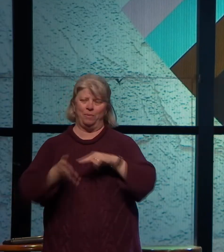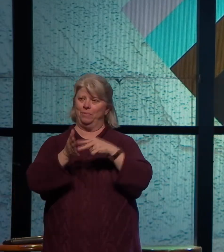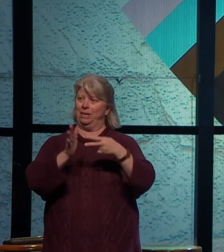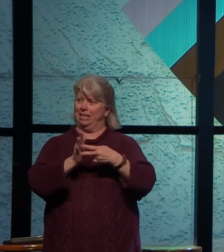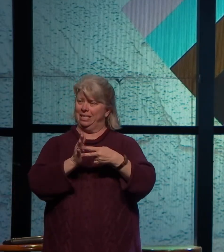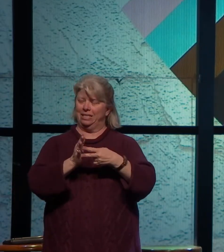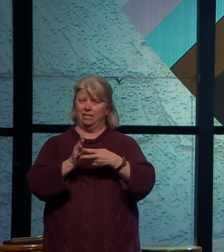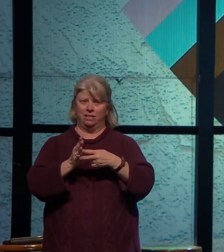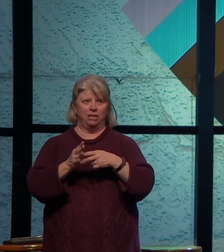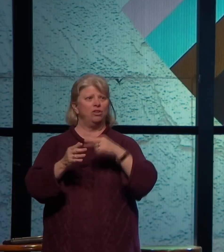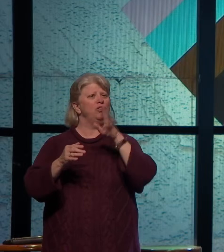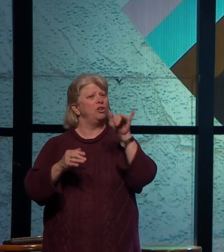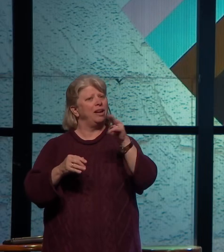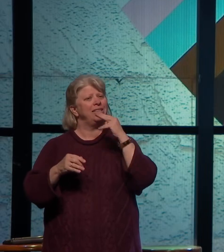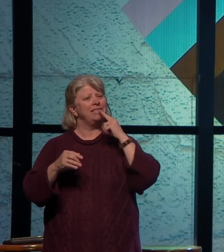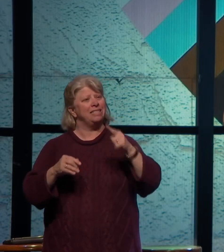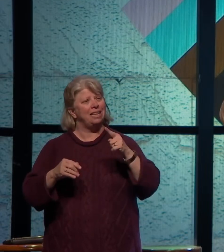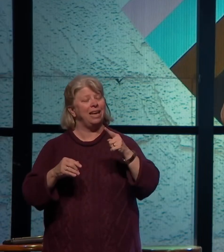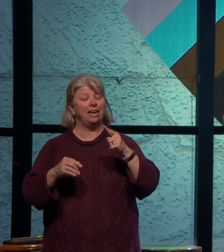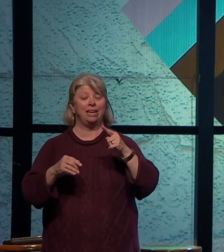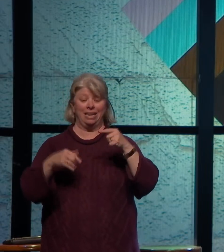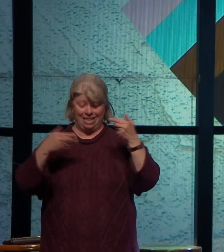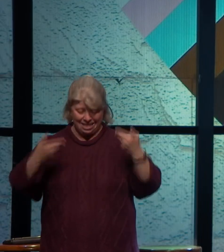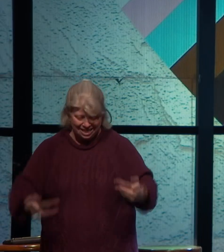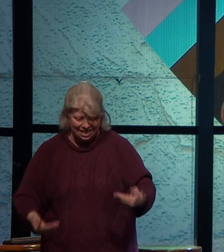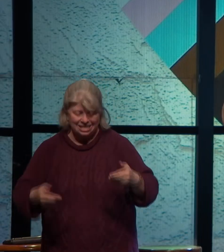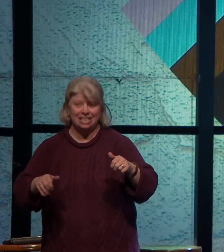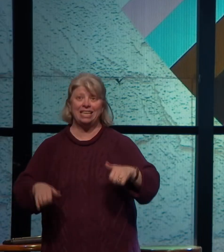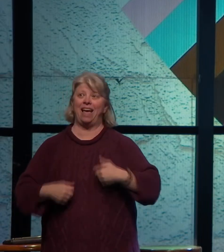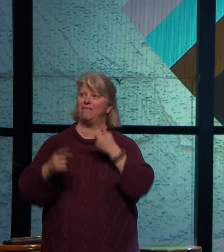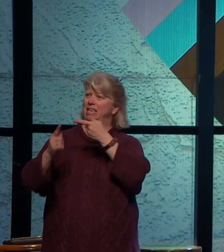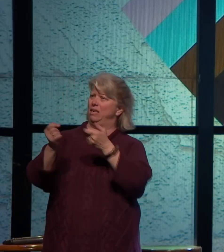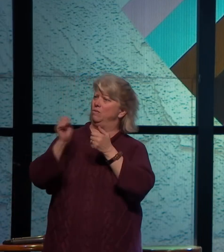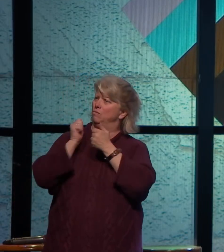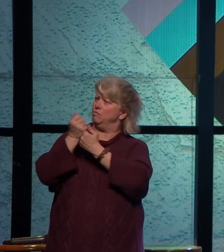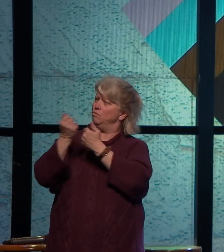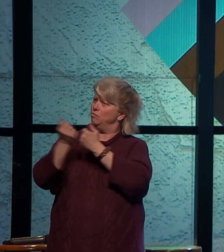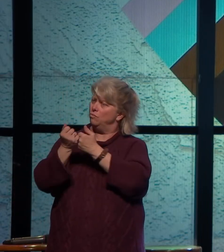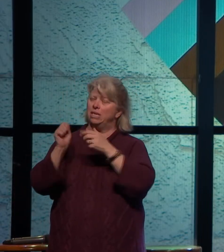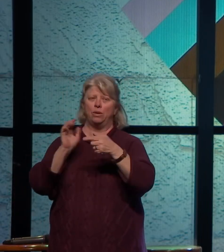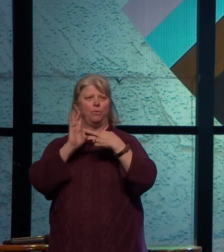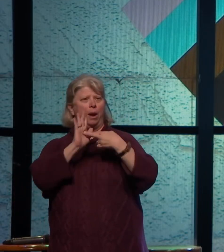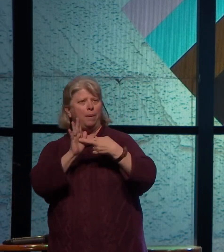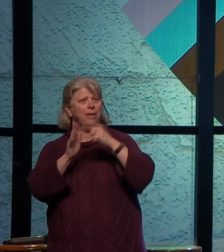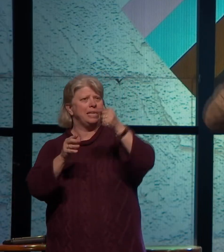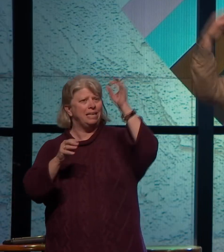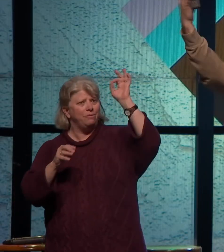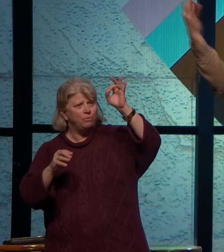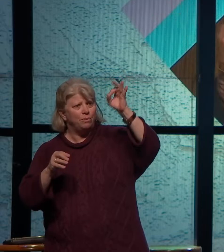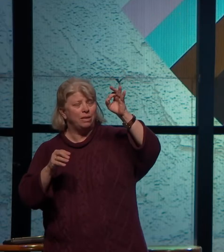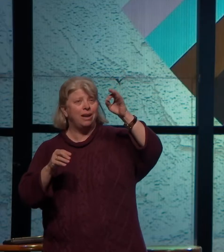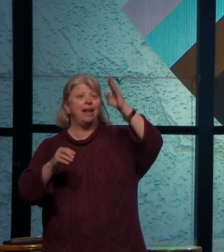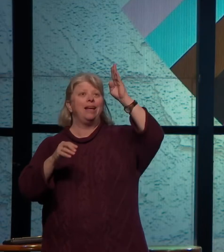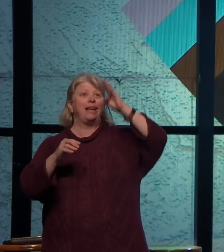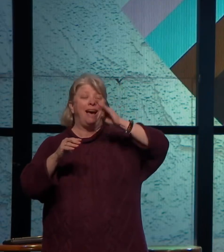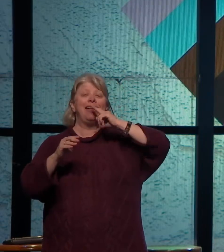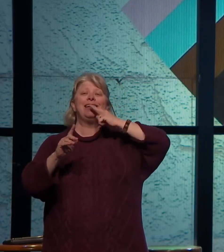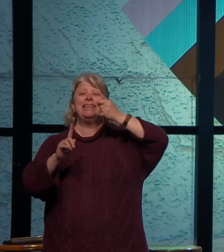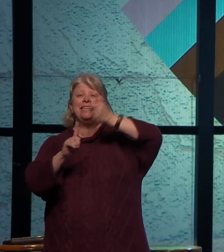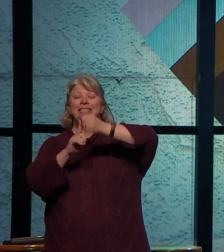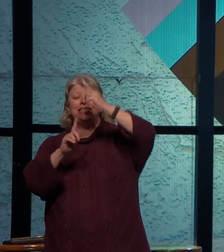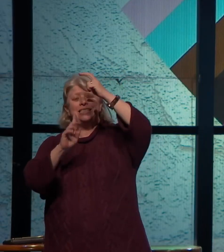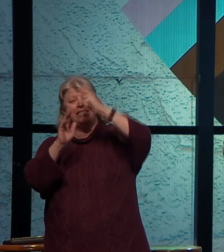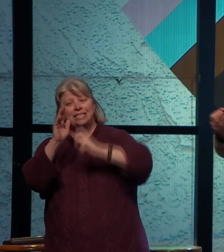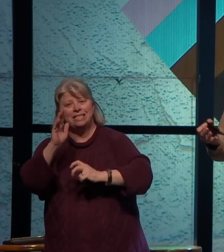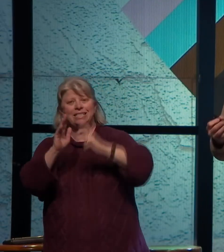But what John is saying is this life, what he stood for, what he did, this is where God is ascending and descending. And